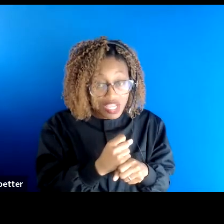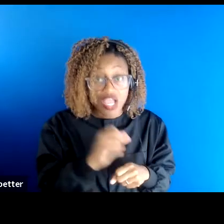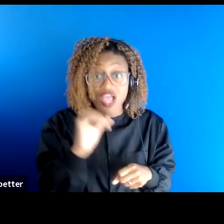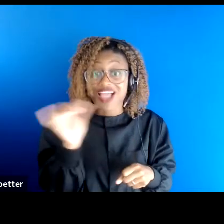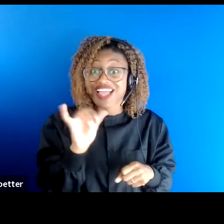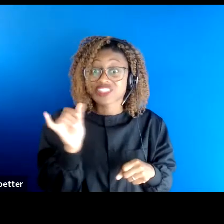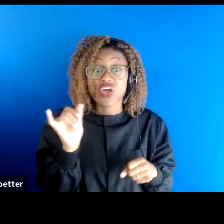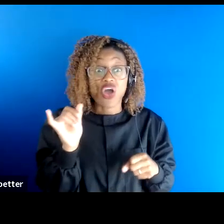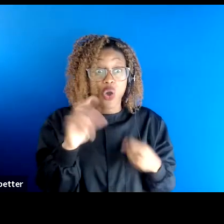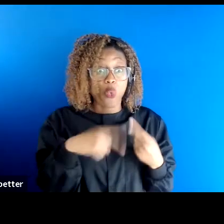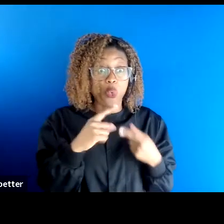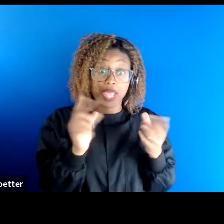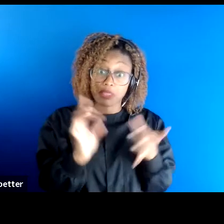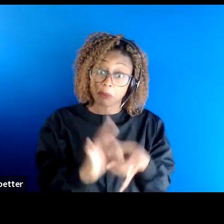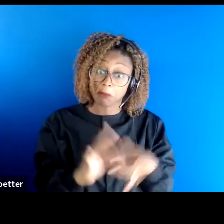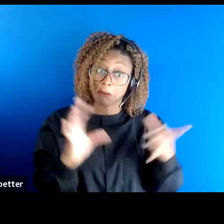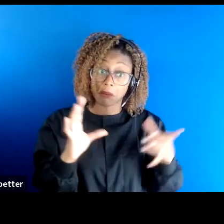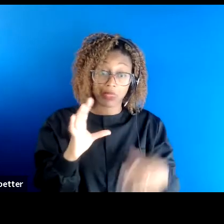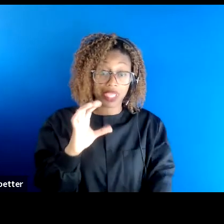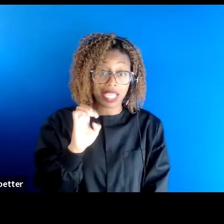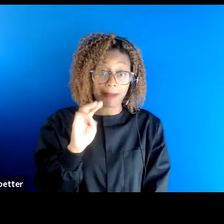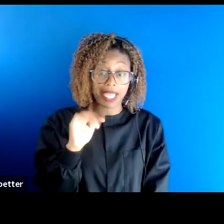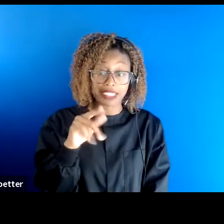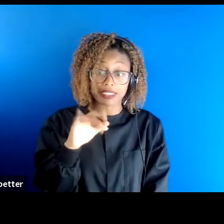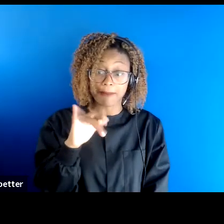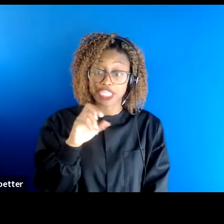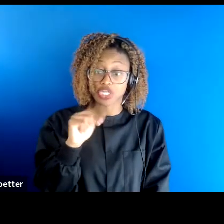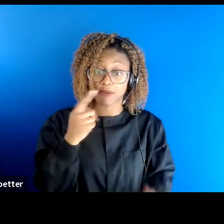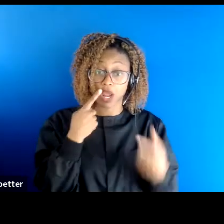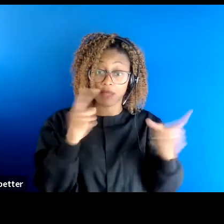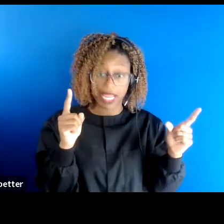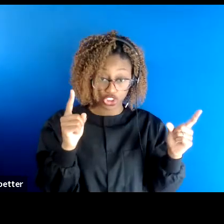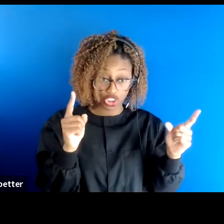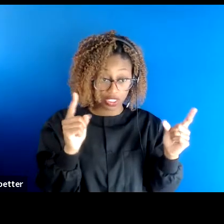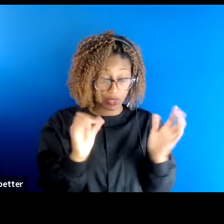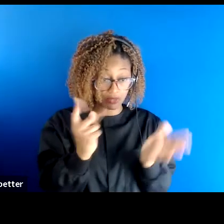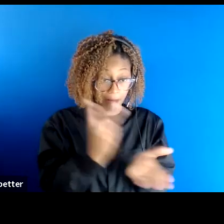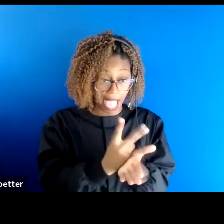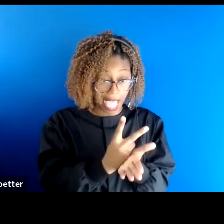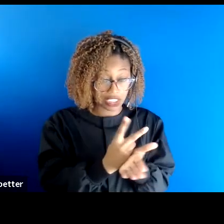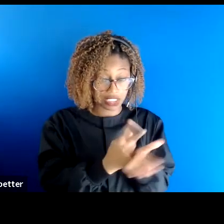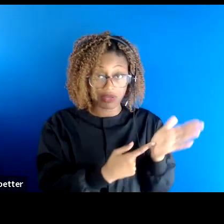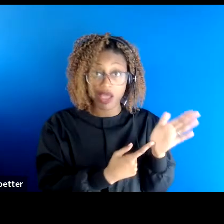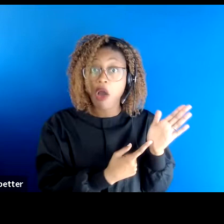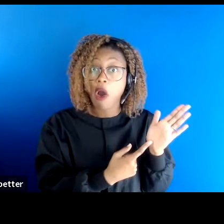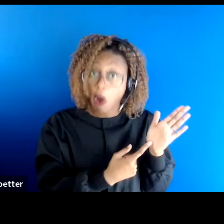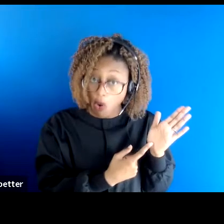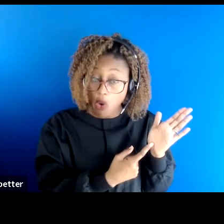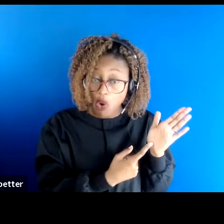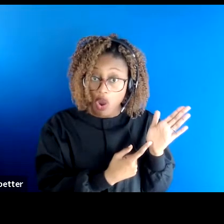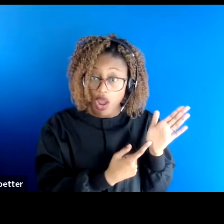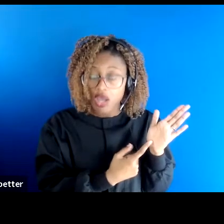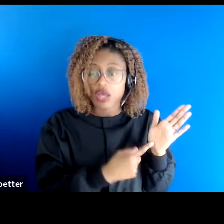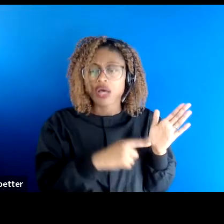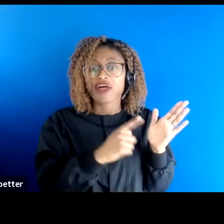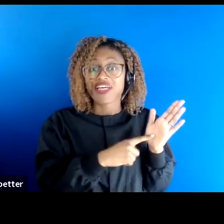Emancipation Proclamation was passed, that proclamation, as well as the